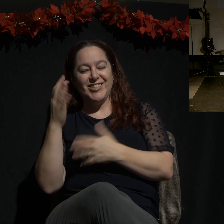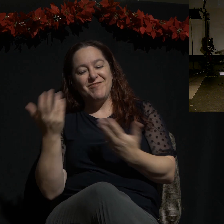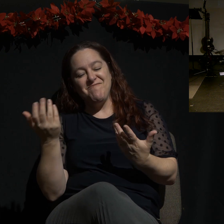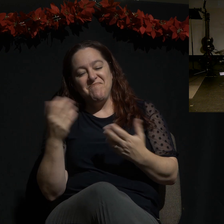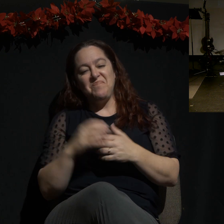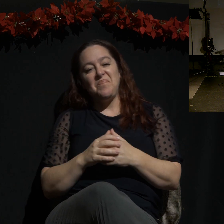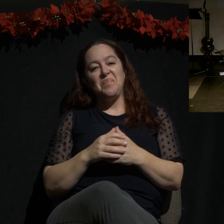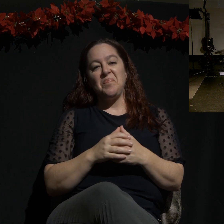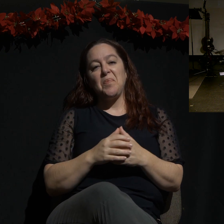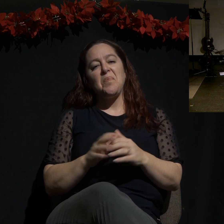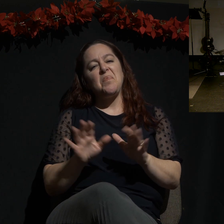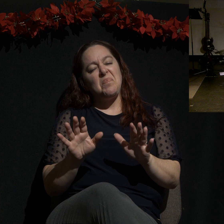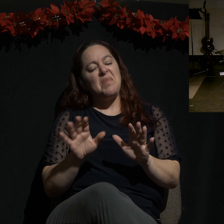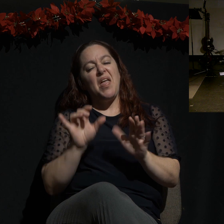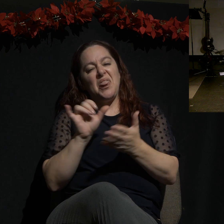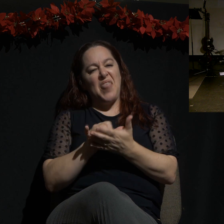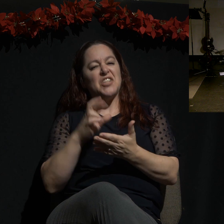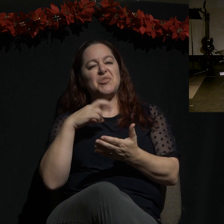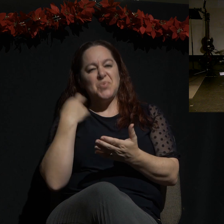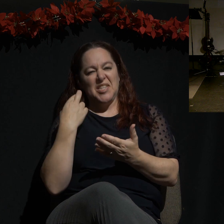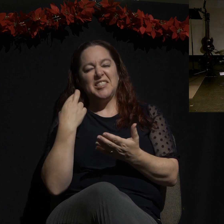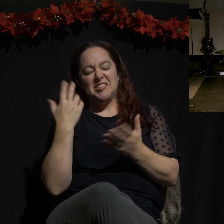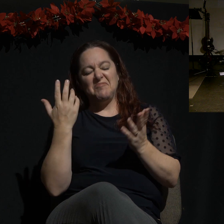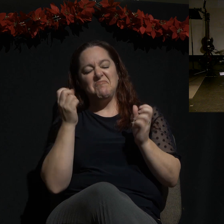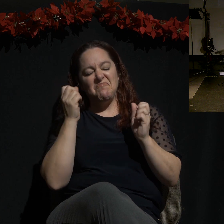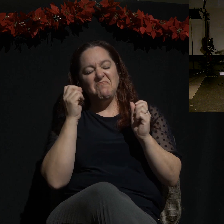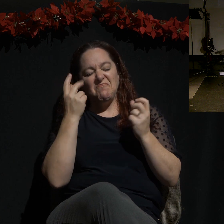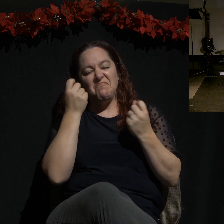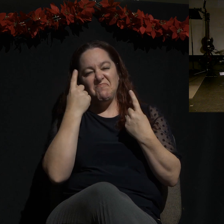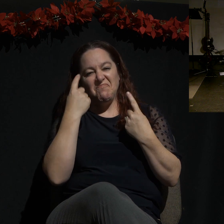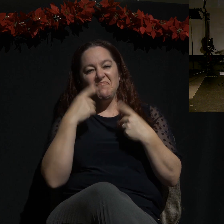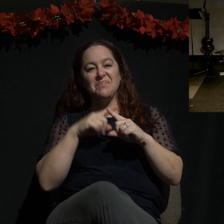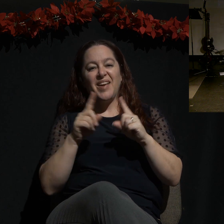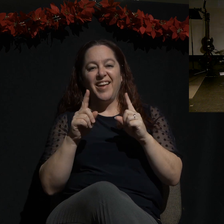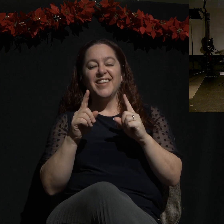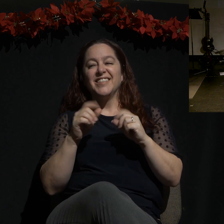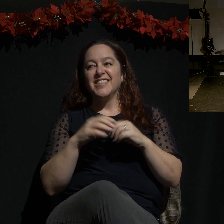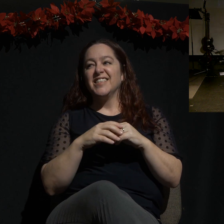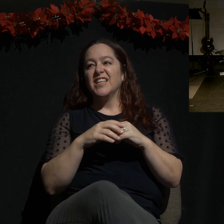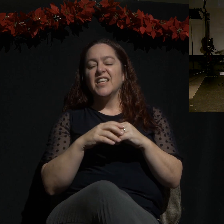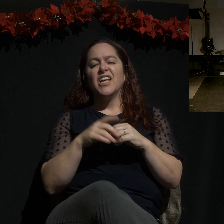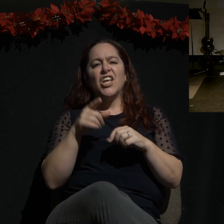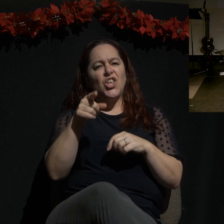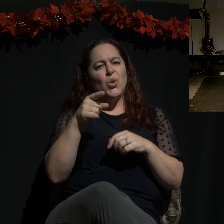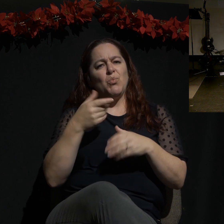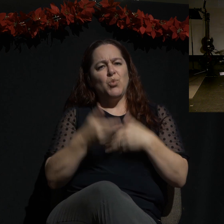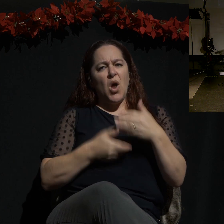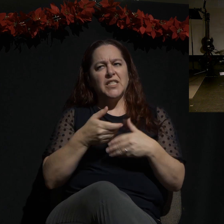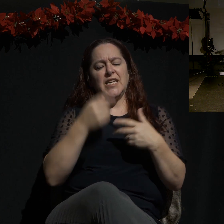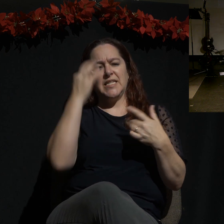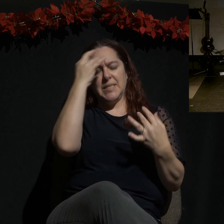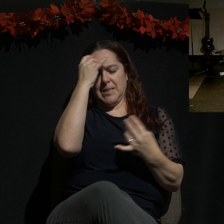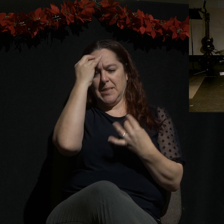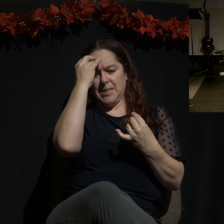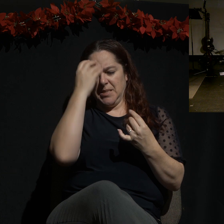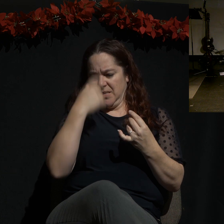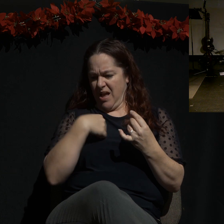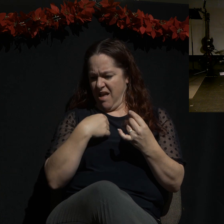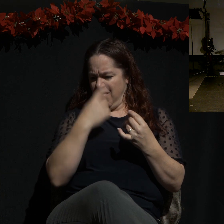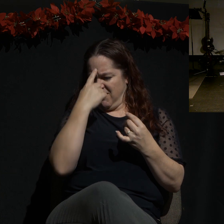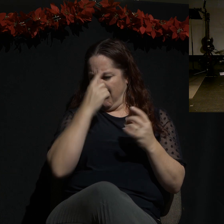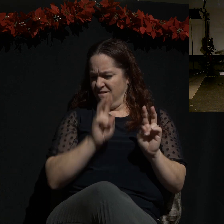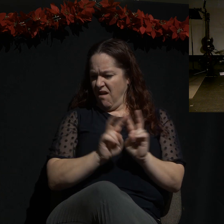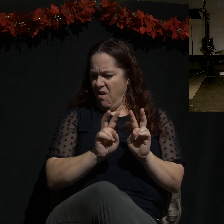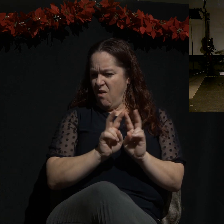And you know what? That's just a risk we got to take this morning because as you process through what you find valuable, another